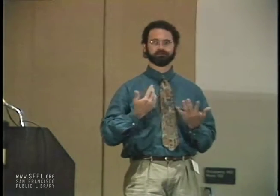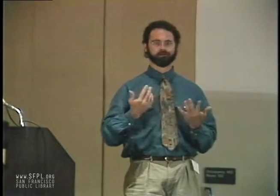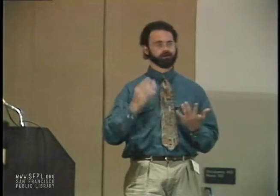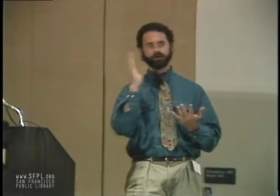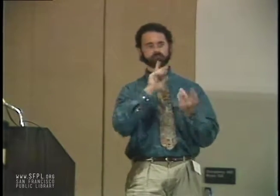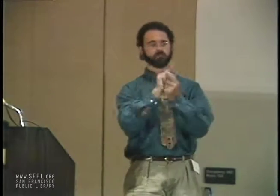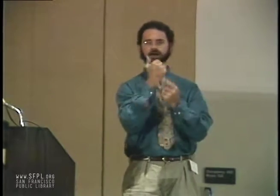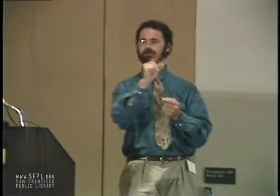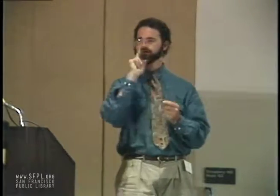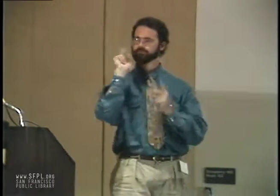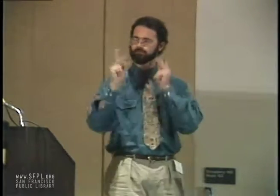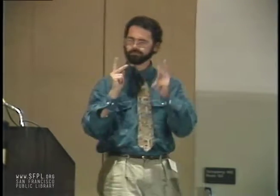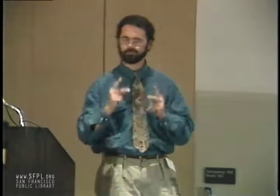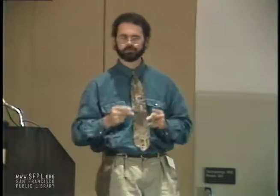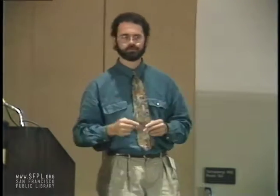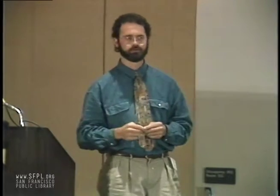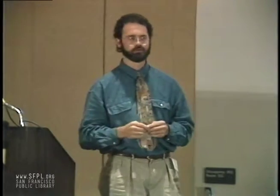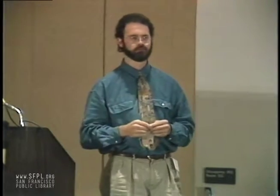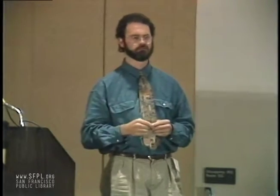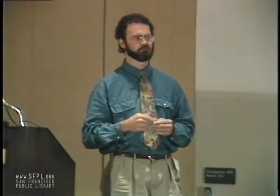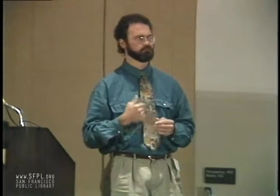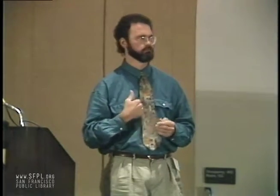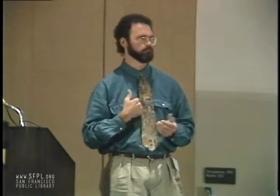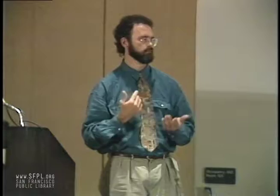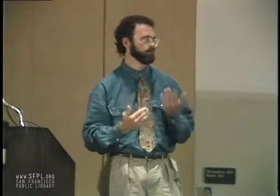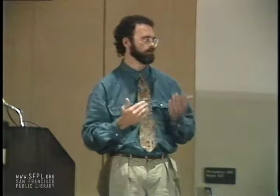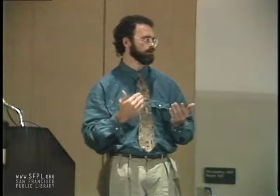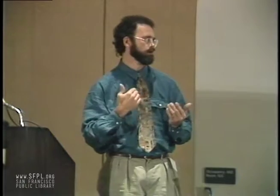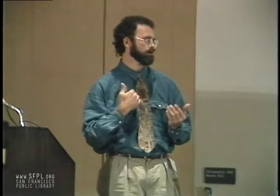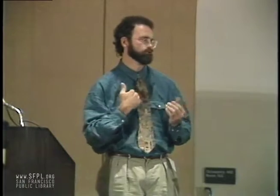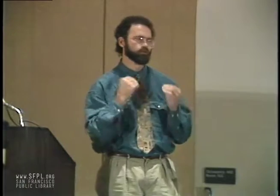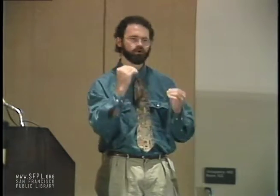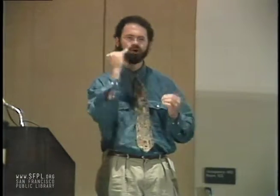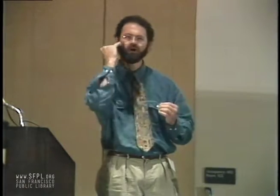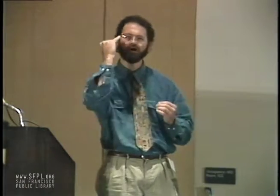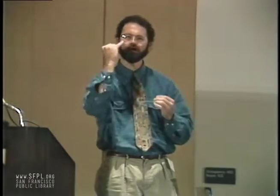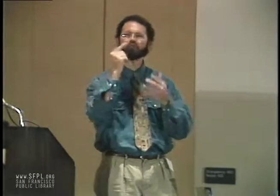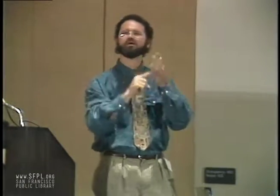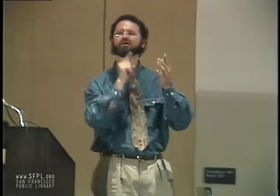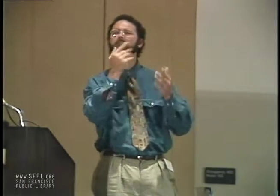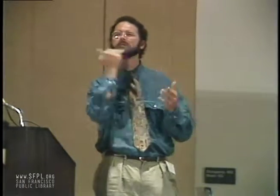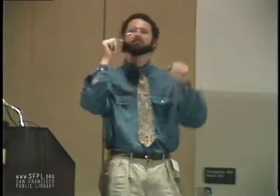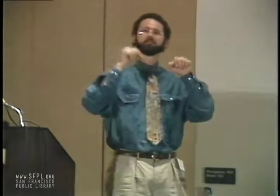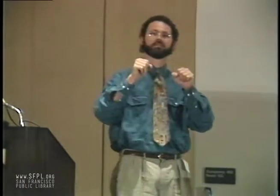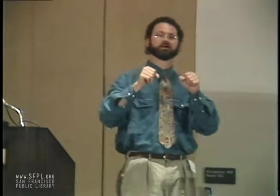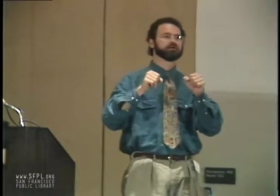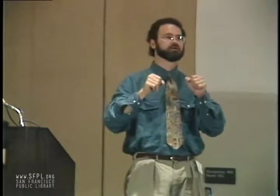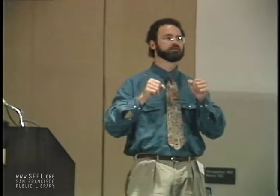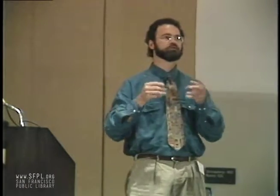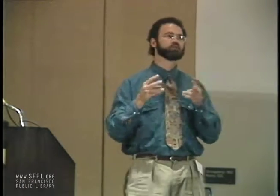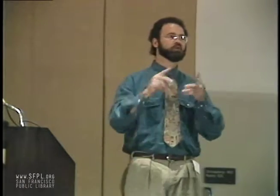And this experience gives me a framework to identify myself with other people.